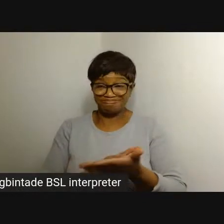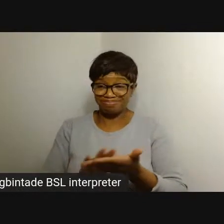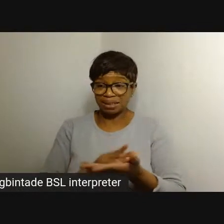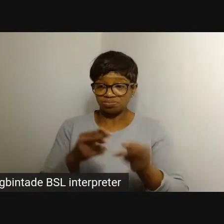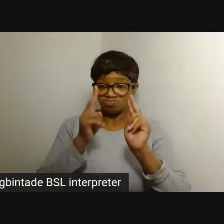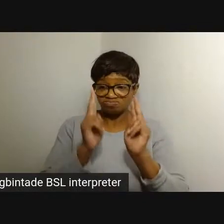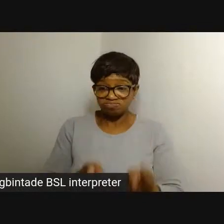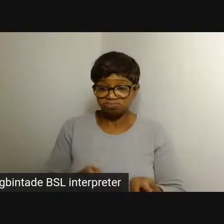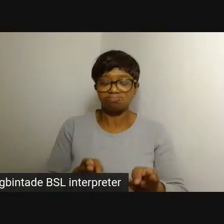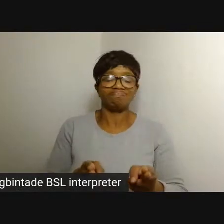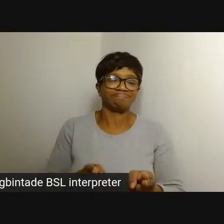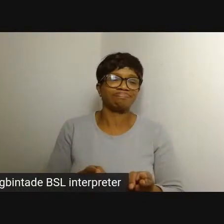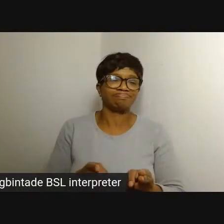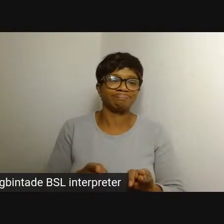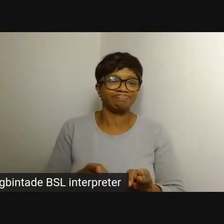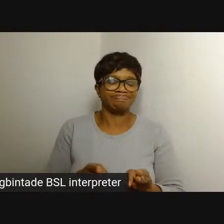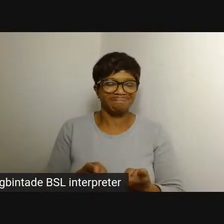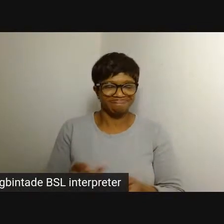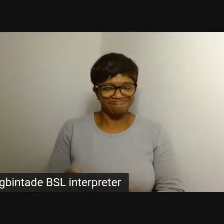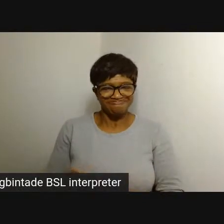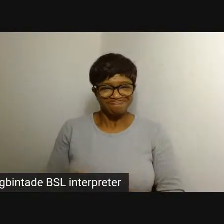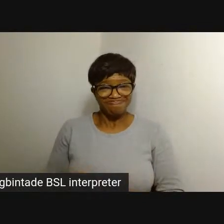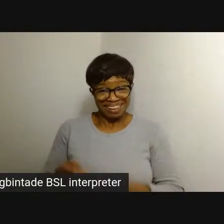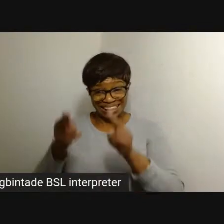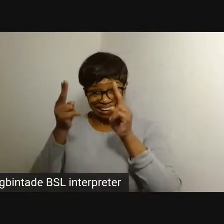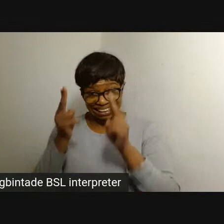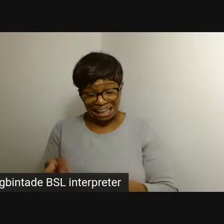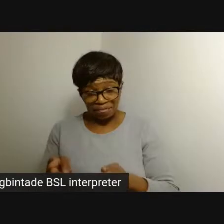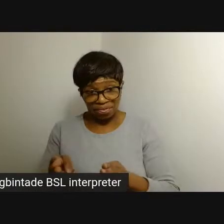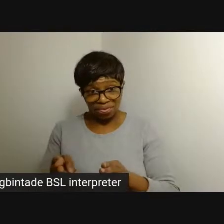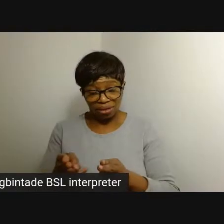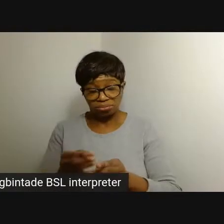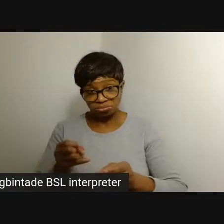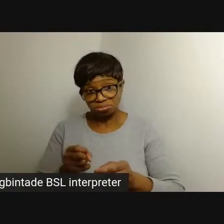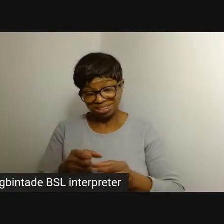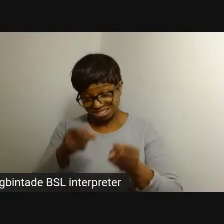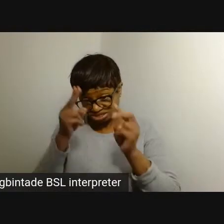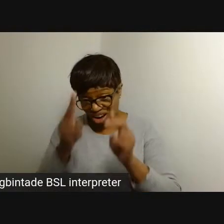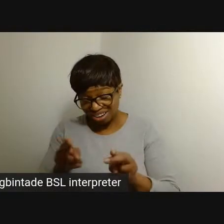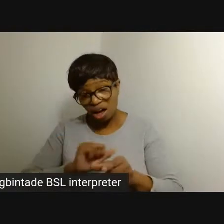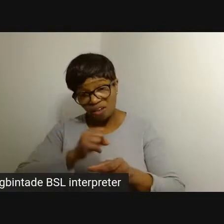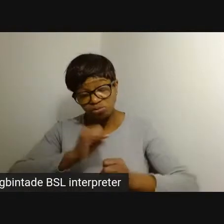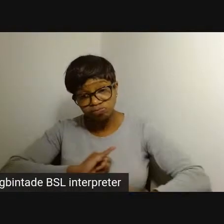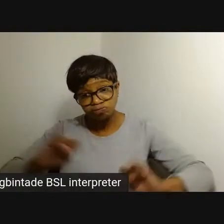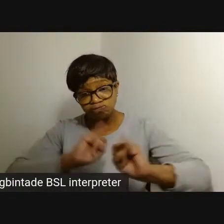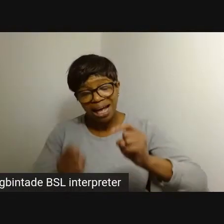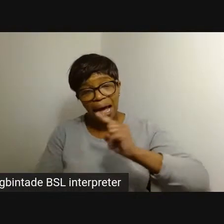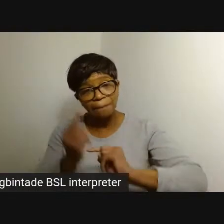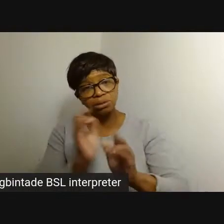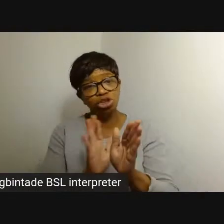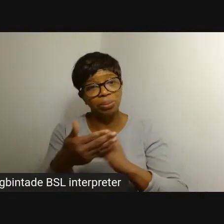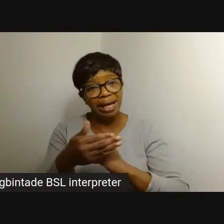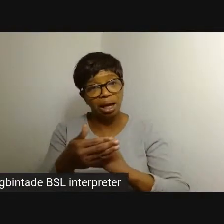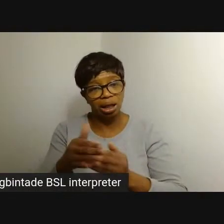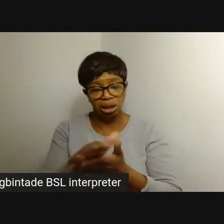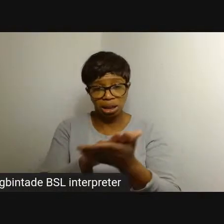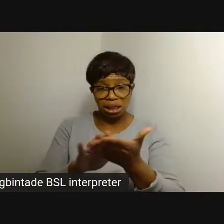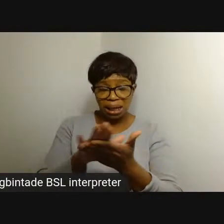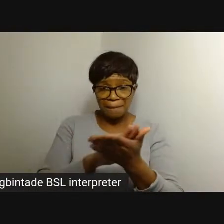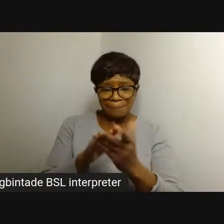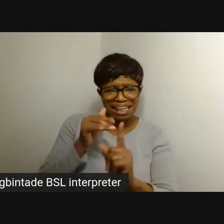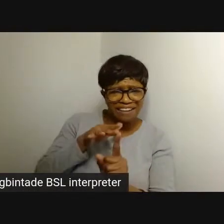life. His death and the revolt that took place in Jamaica played a role in